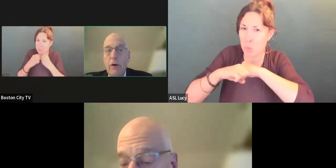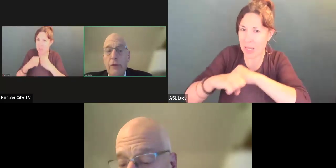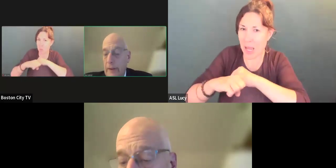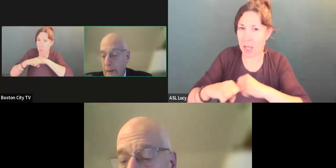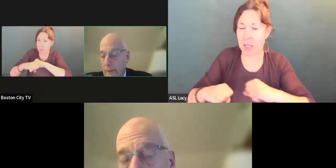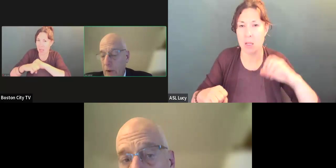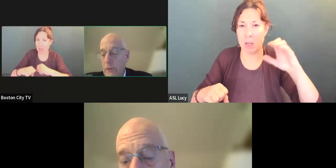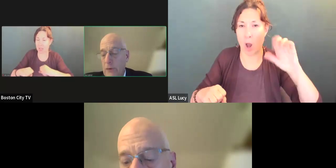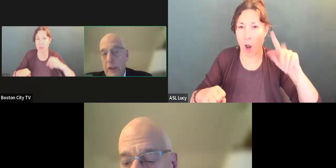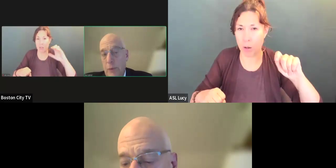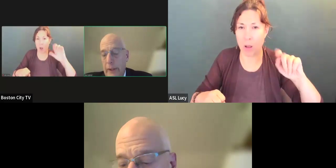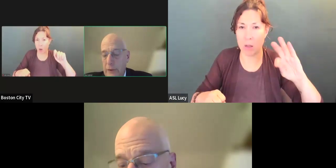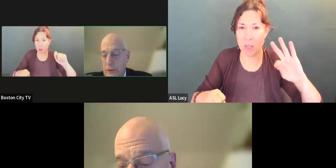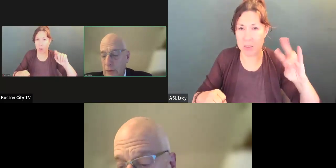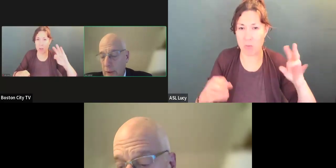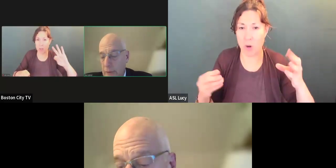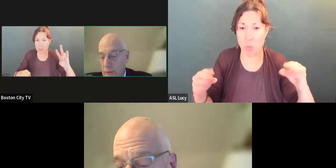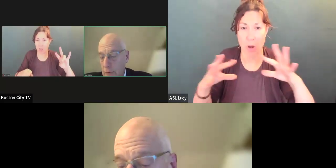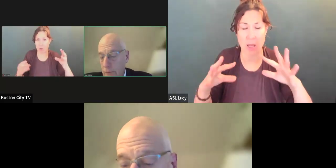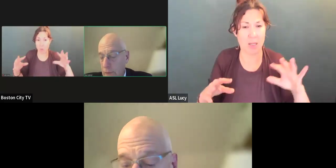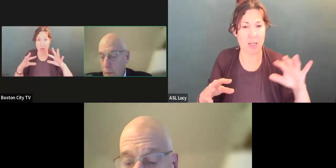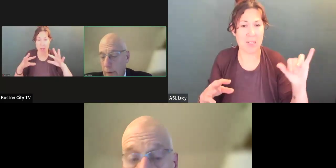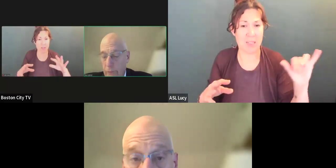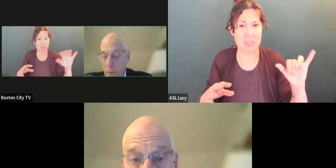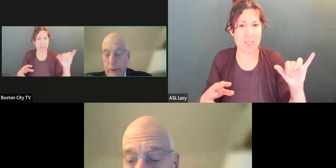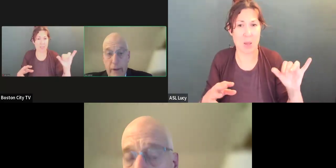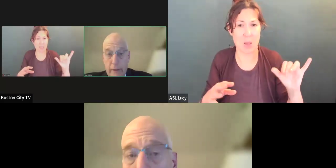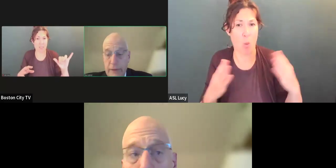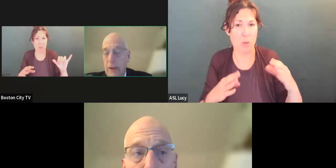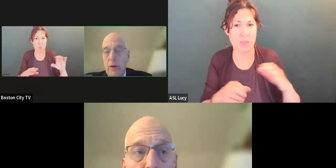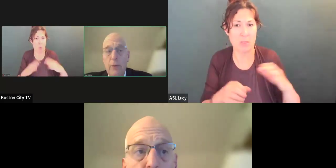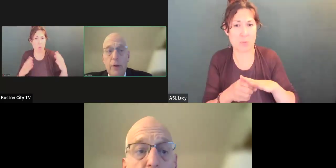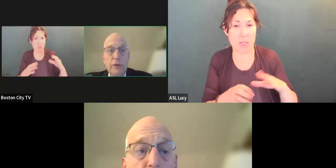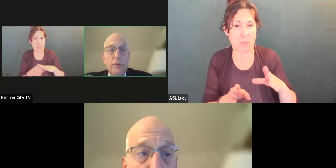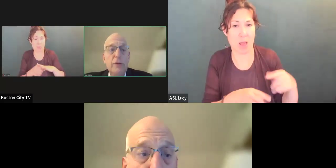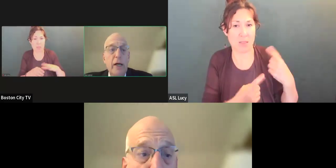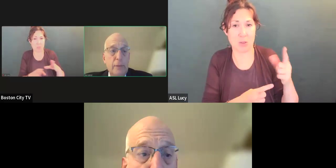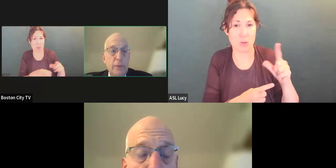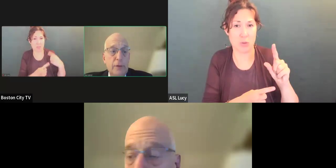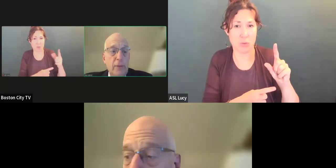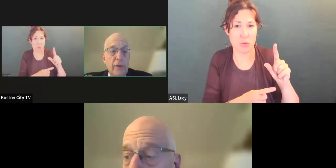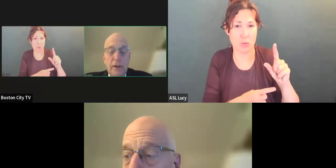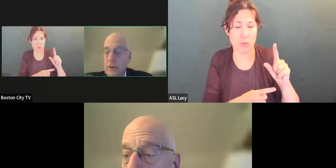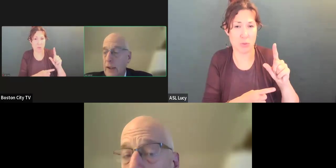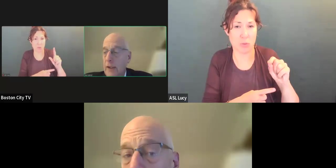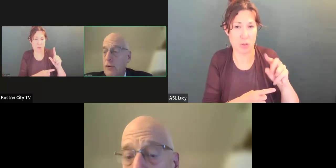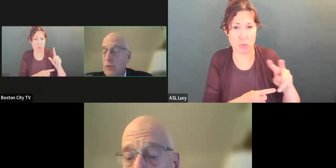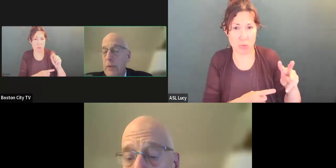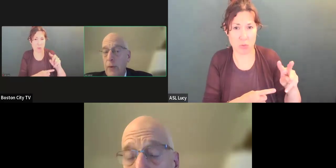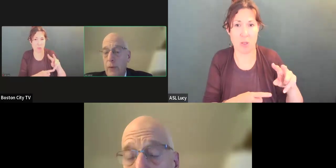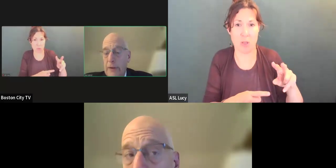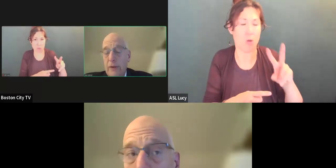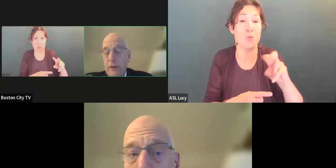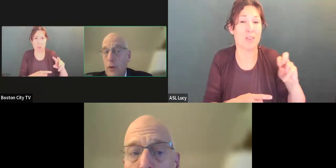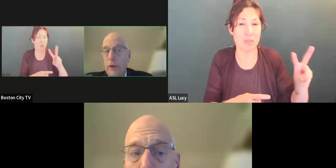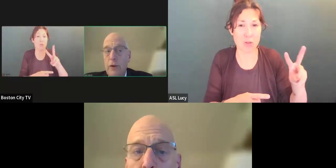the open space plans since 2002 for 24 years. We urge you not to proceed with this. You're taking too big a risk.